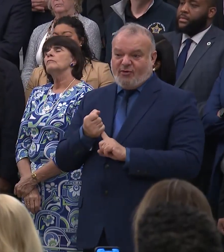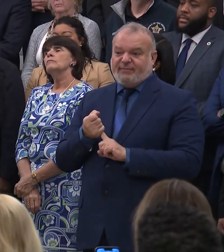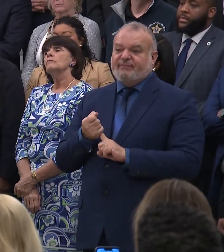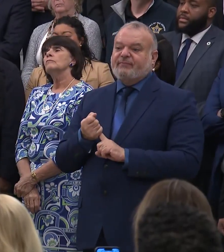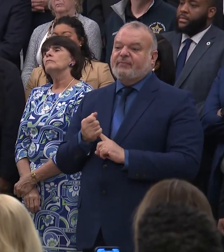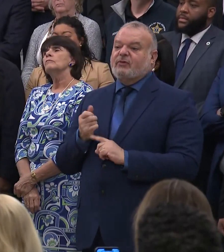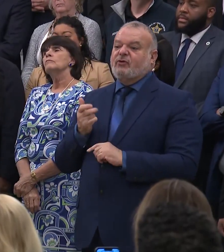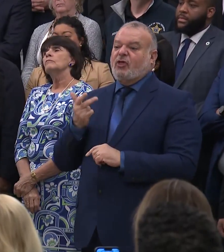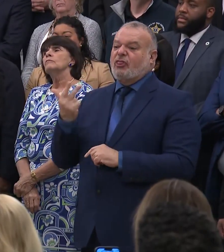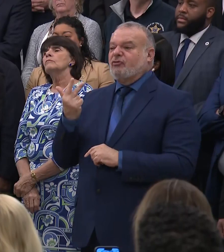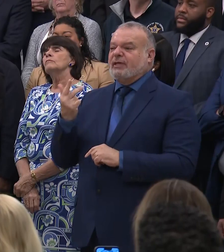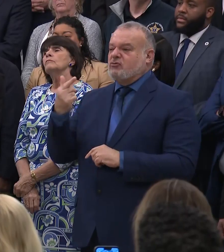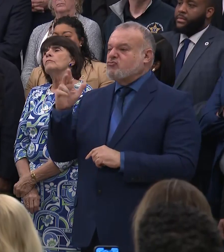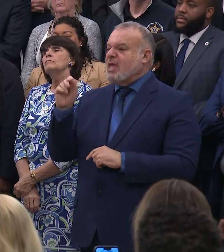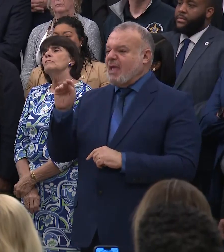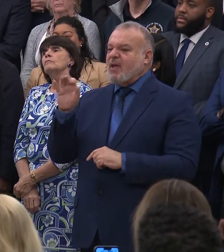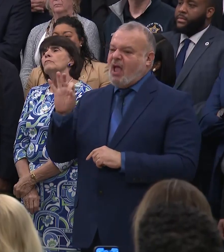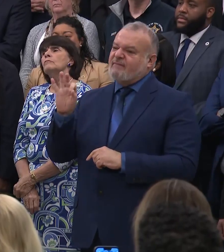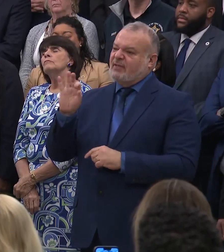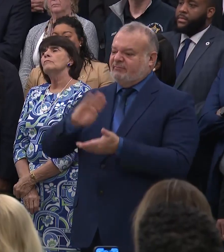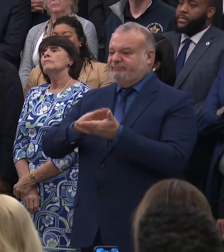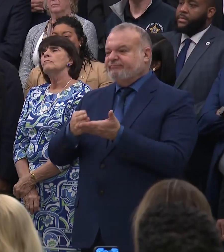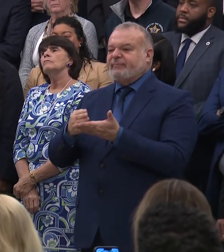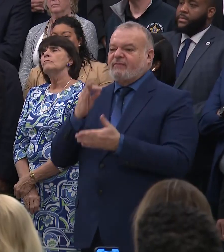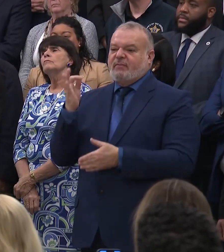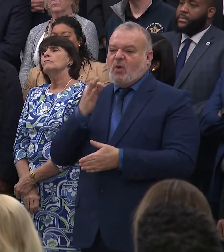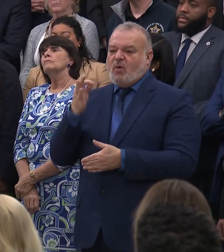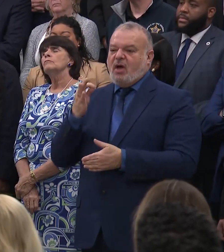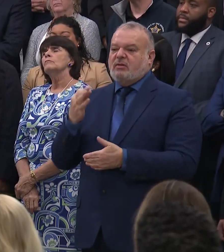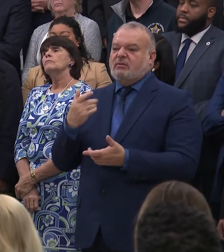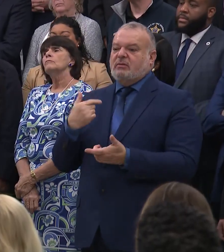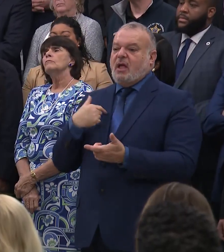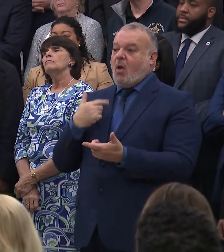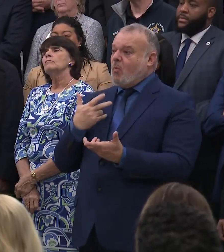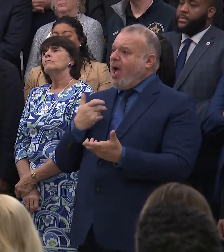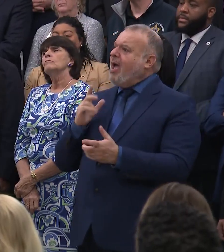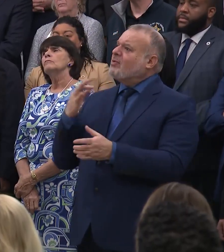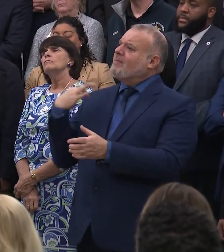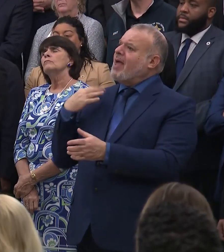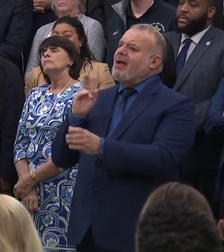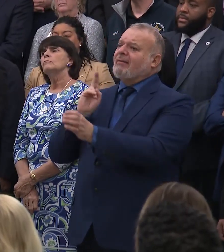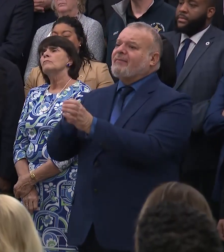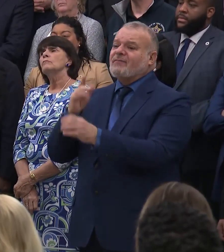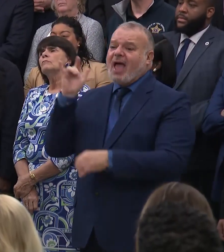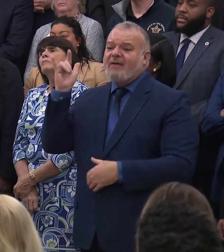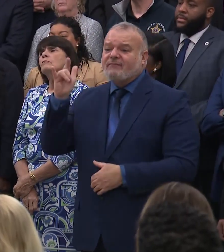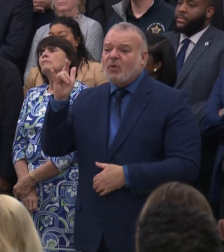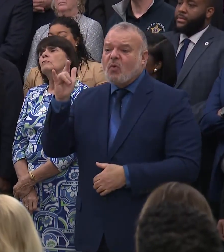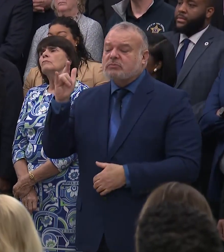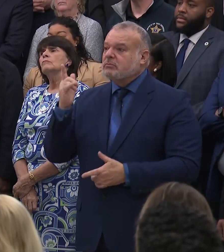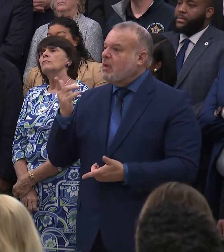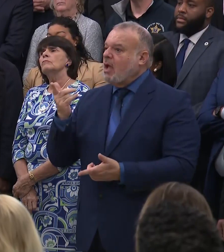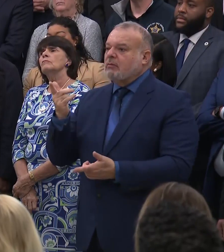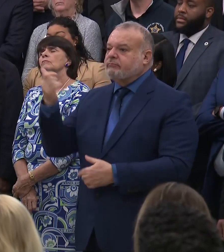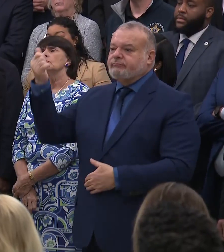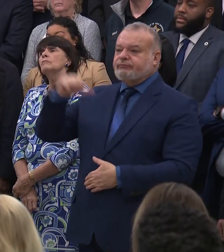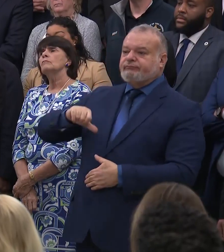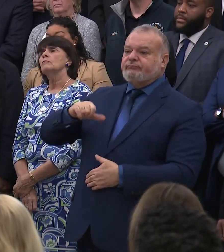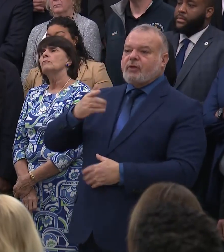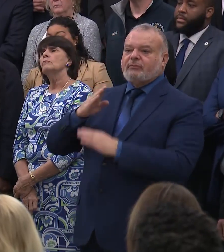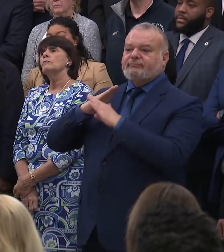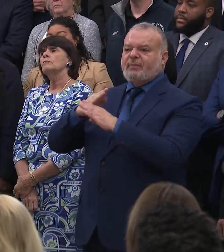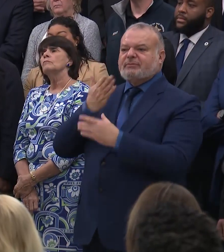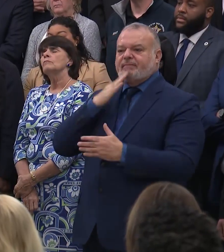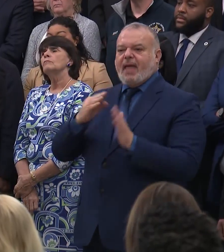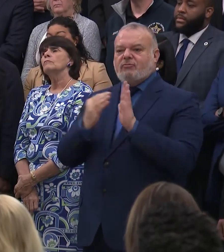So I had plans on going into the U.S. Air Force, but those plans were quickly derailed due to that arrest. It followed me